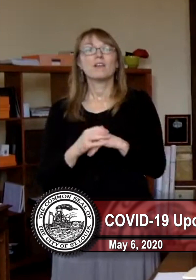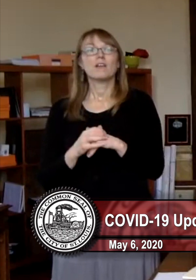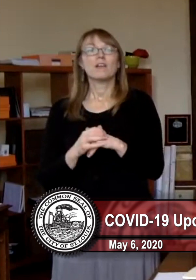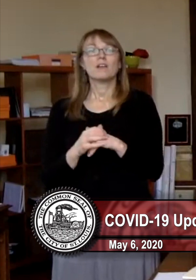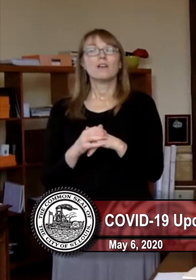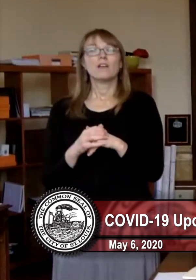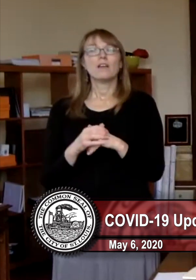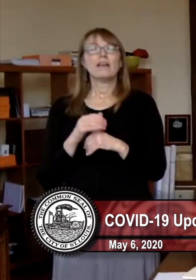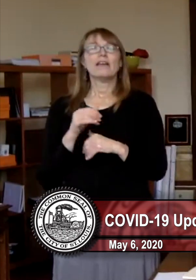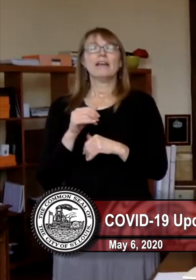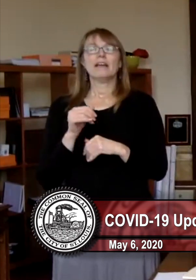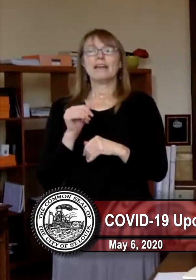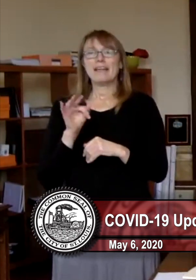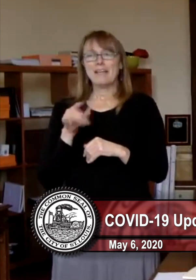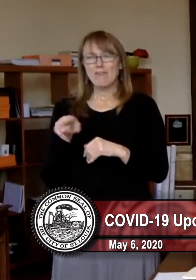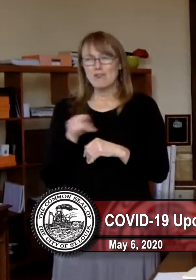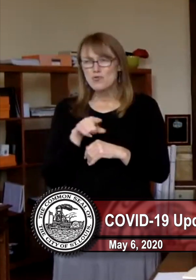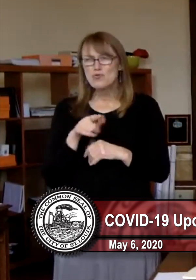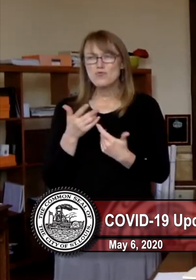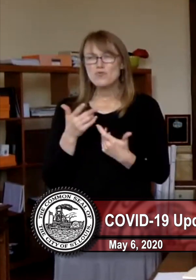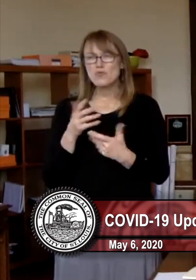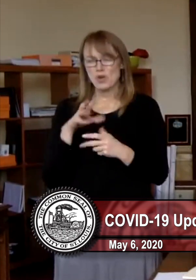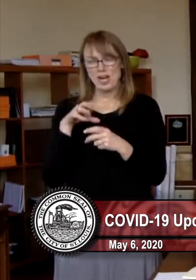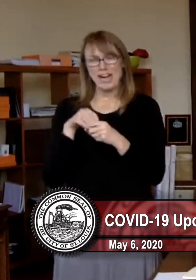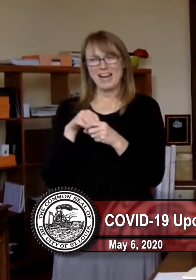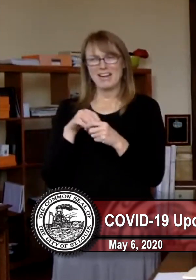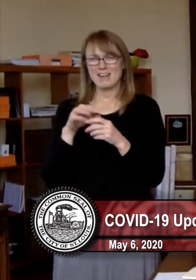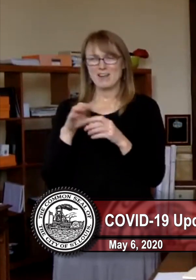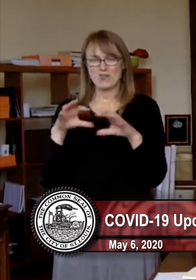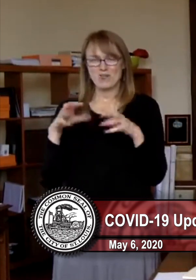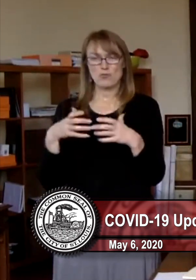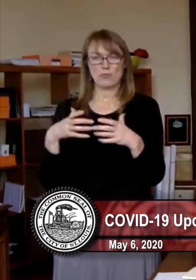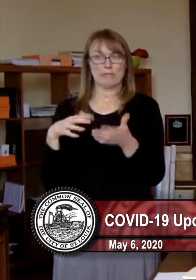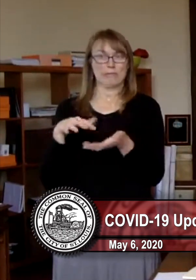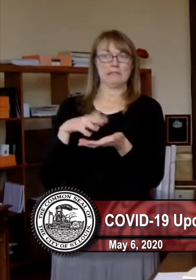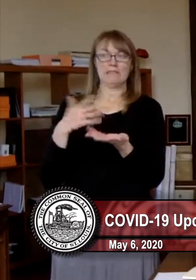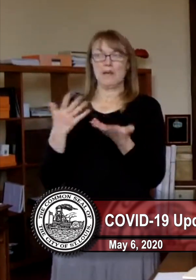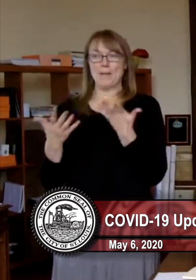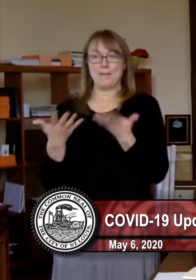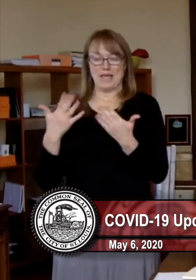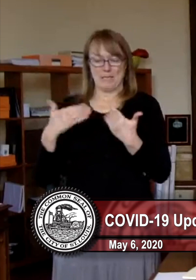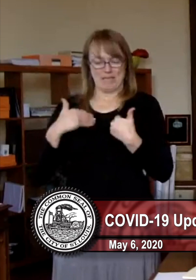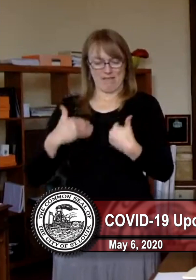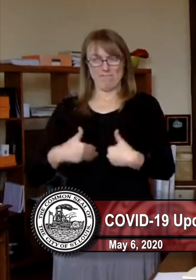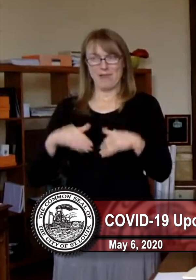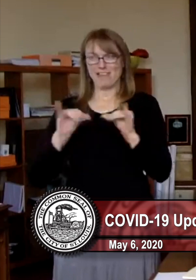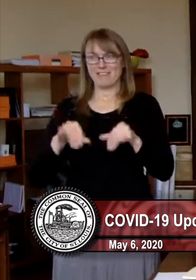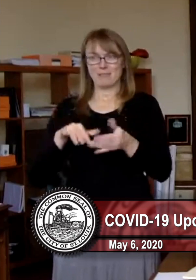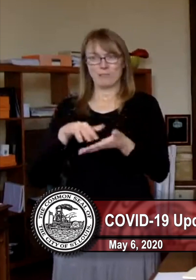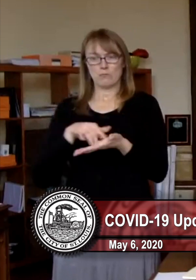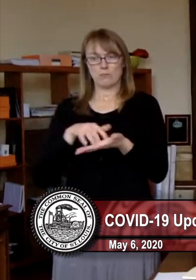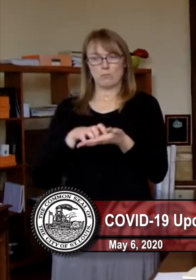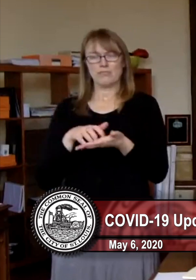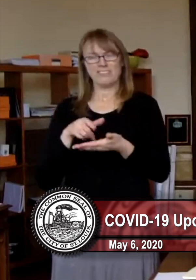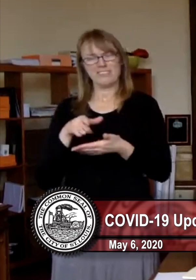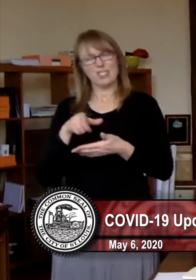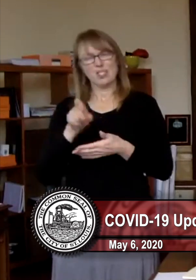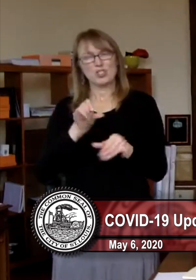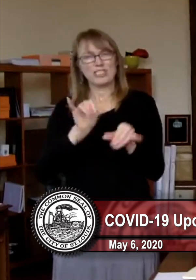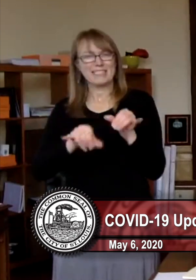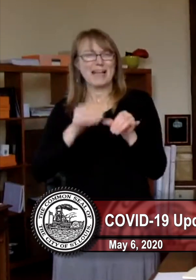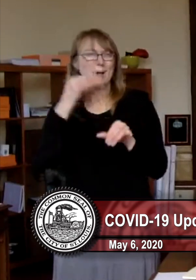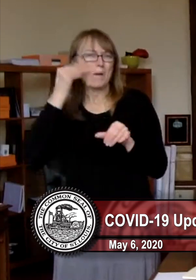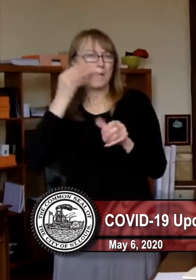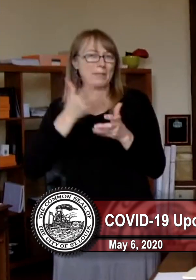saying people in high-risk groups should continue to stay home as much as possible.